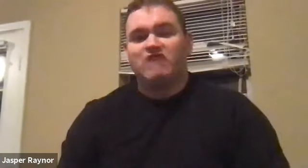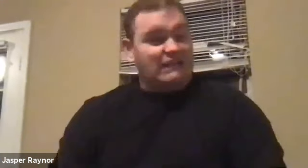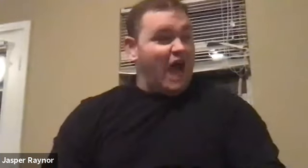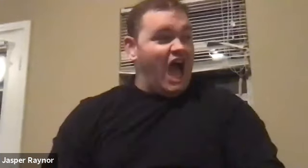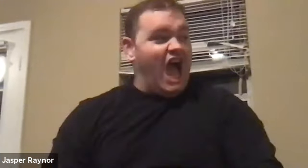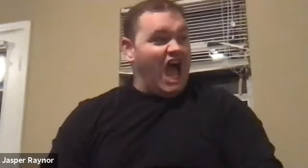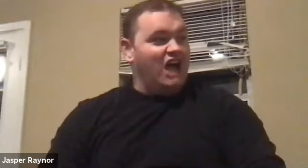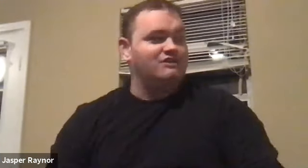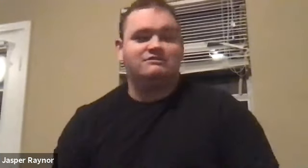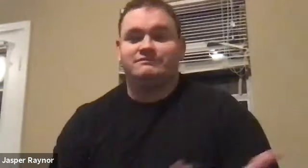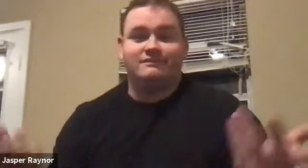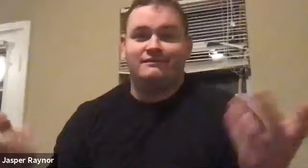Come on!